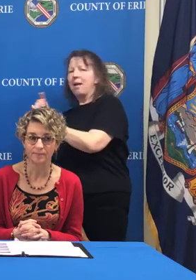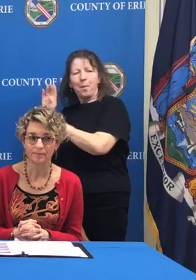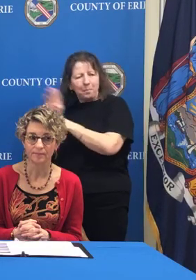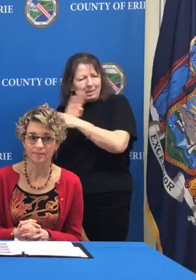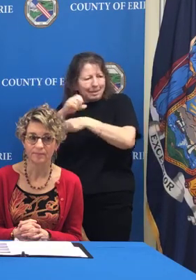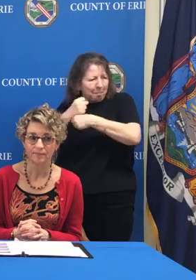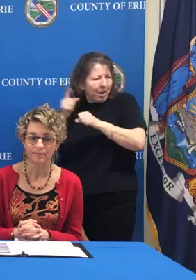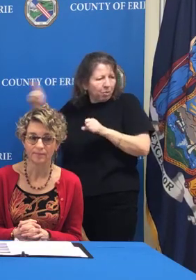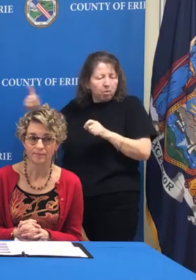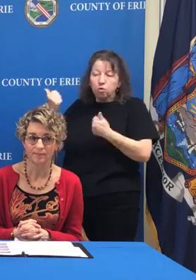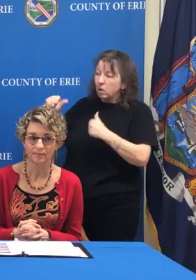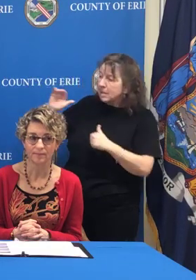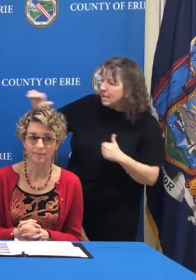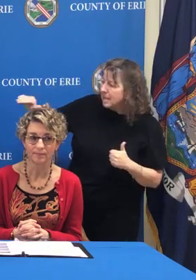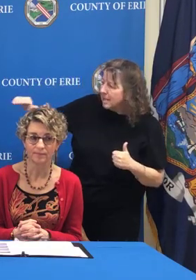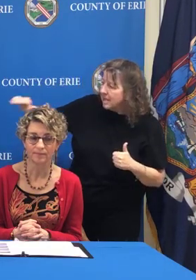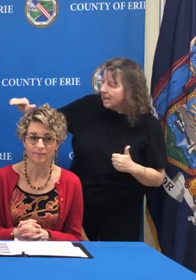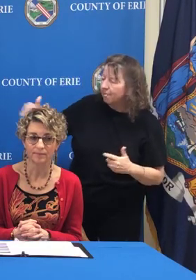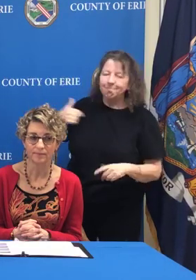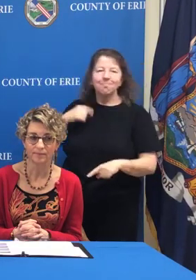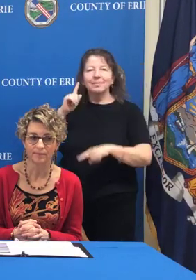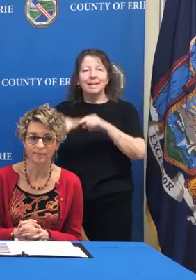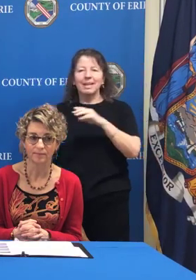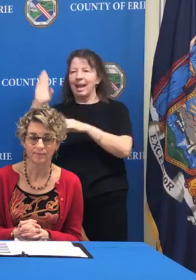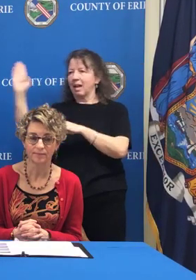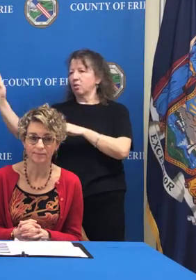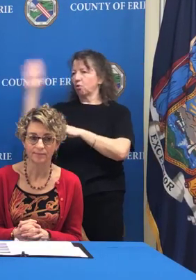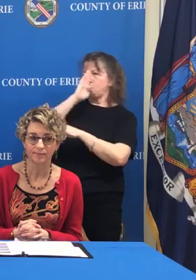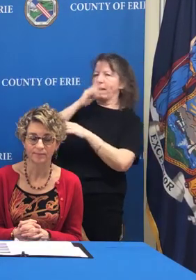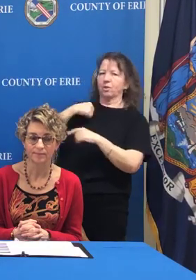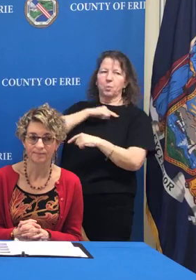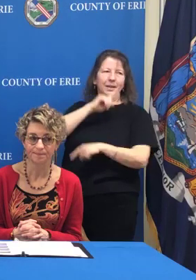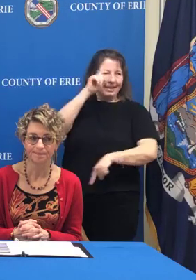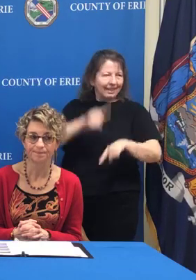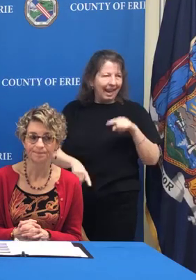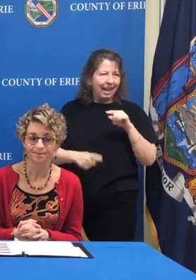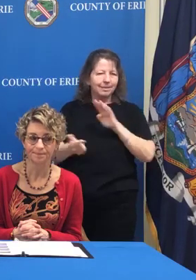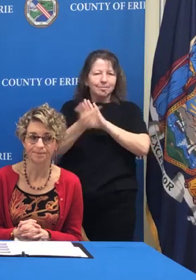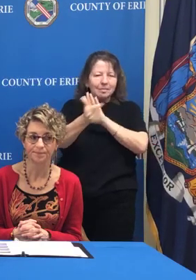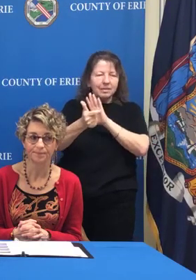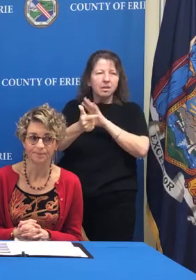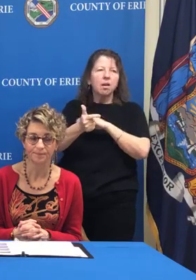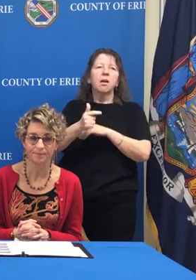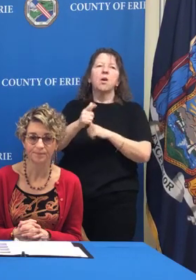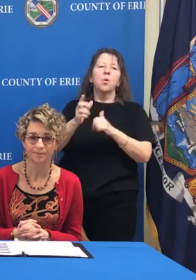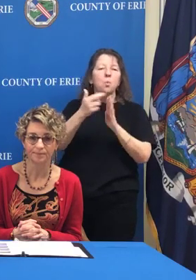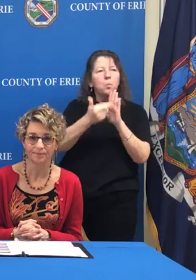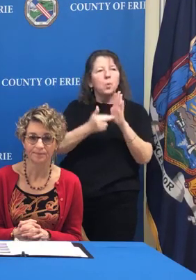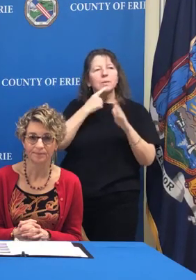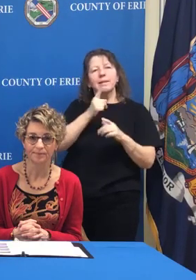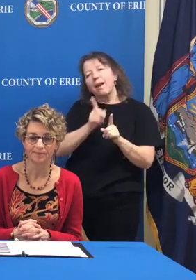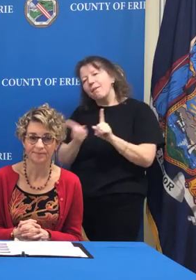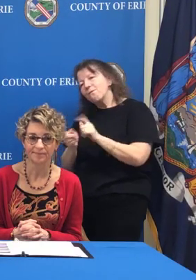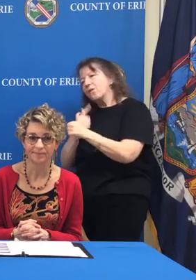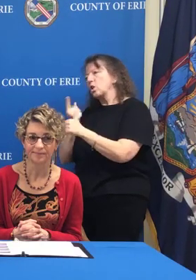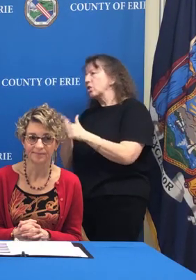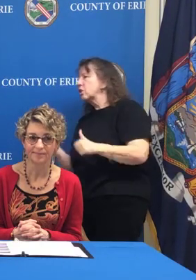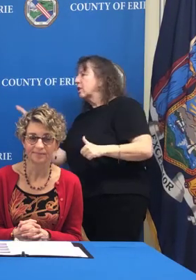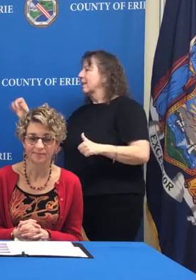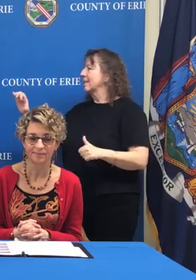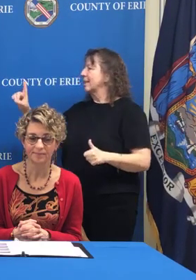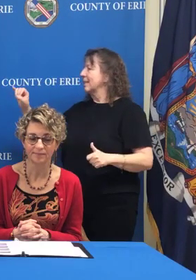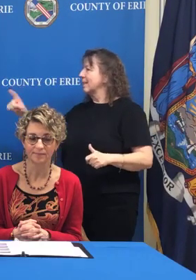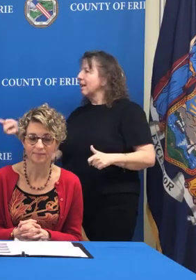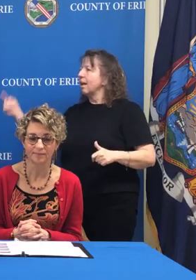allegedly exist, and they've told us they cannot ship to us because everything has to go to the CDC. This is not like Erie County is dropping the